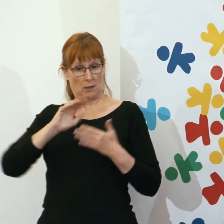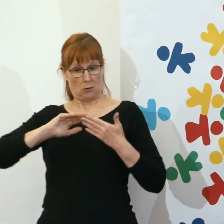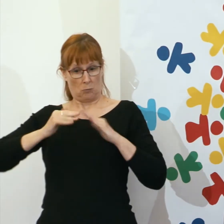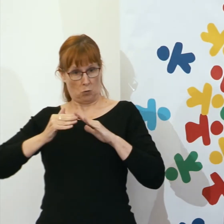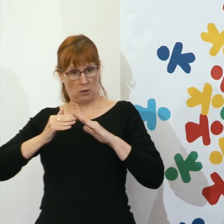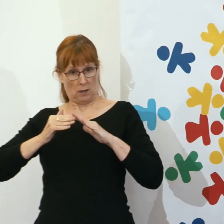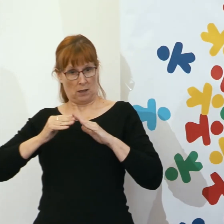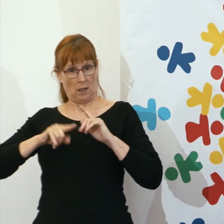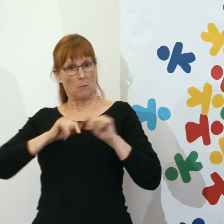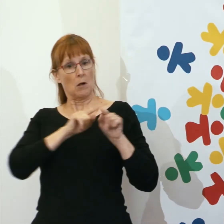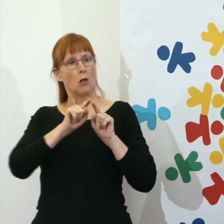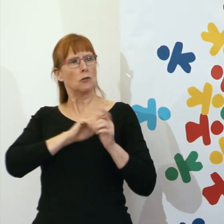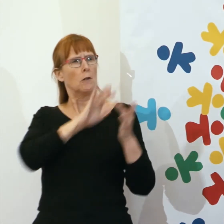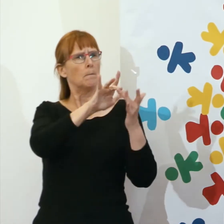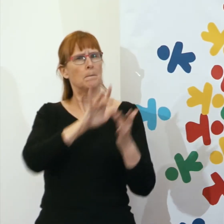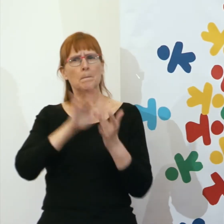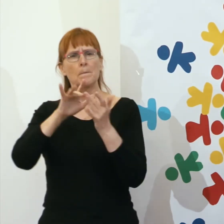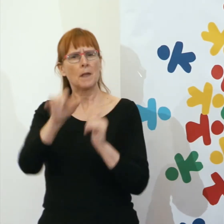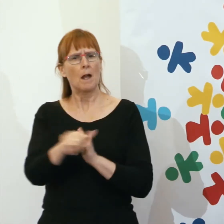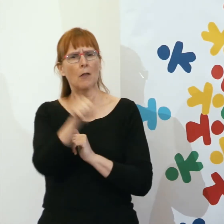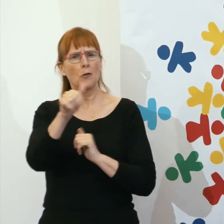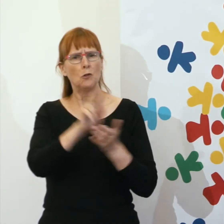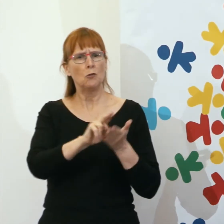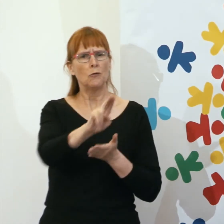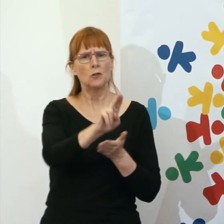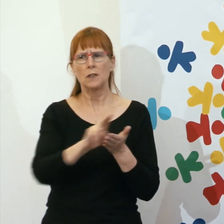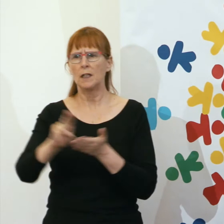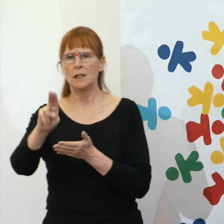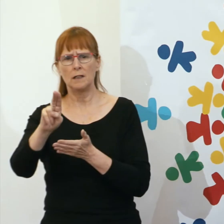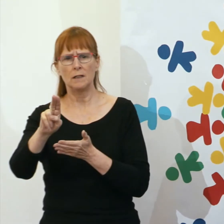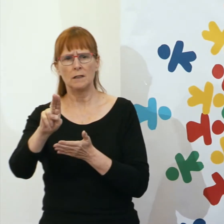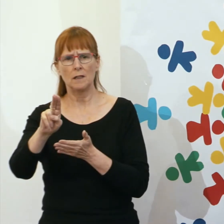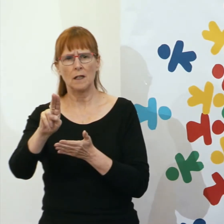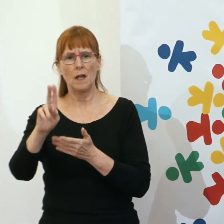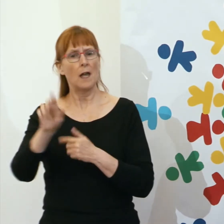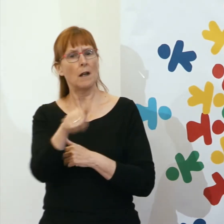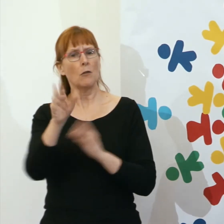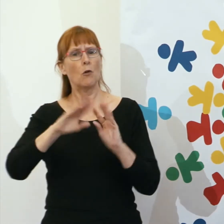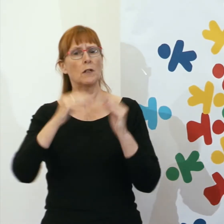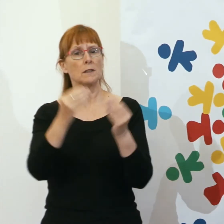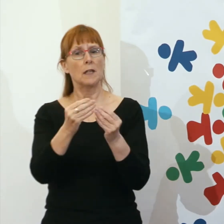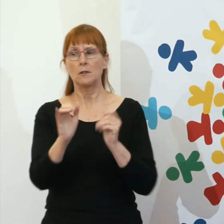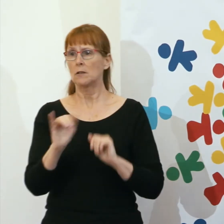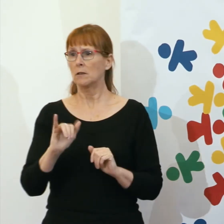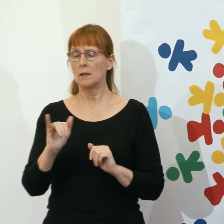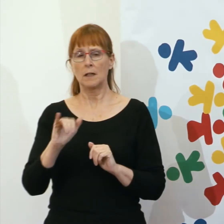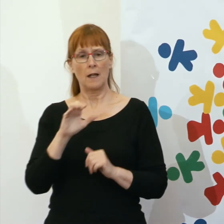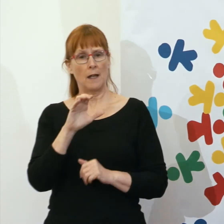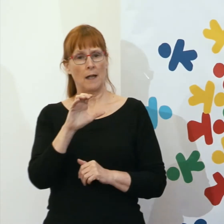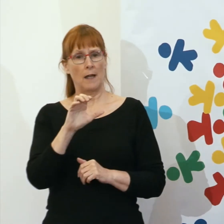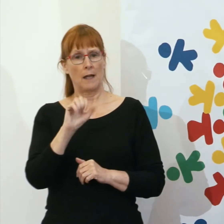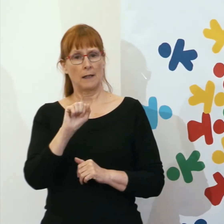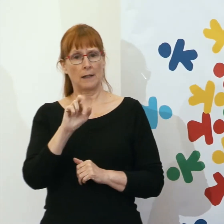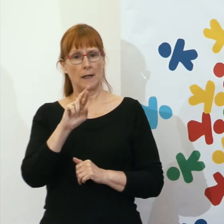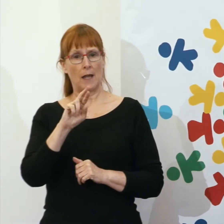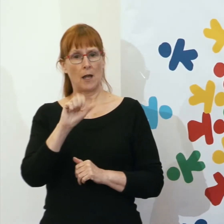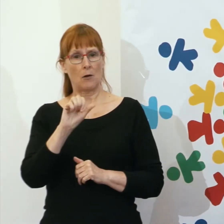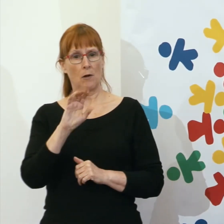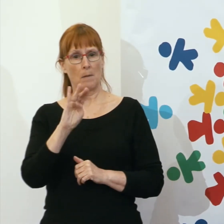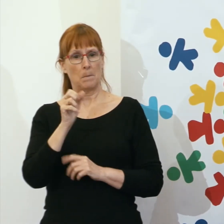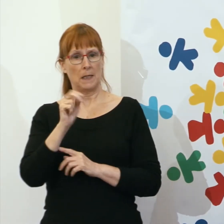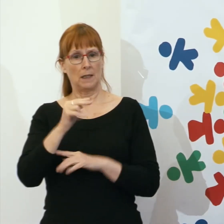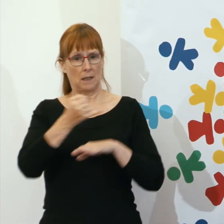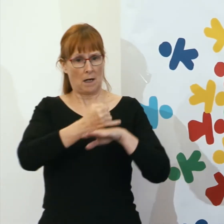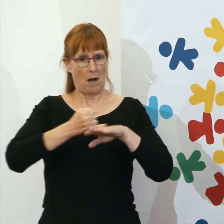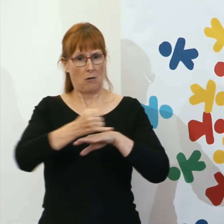and important bodies such as the Caribbean Development Bank, where I was privileged to be invited to give a keynote speech earlier this